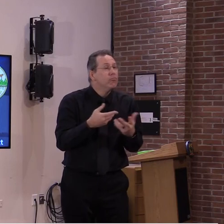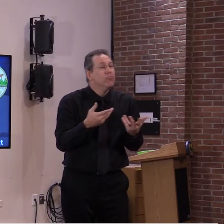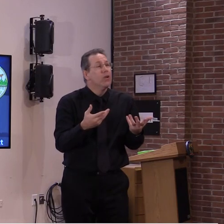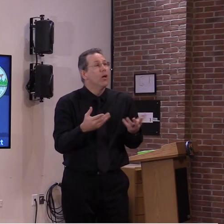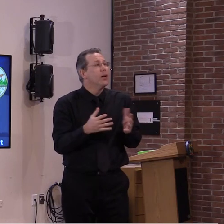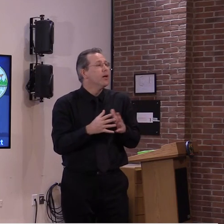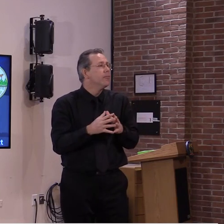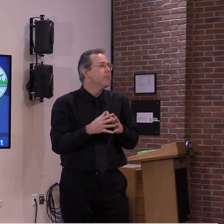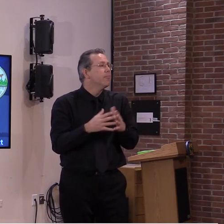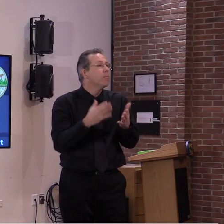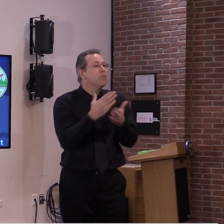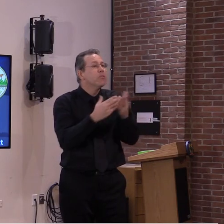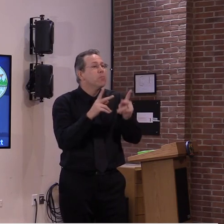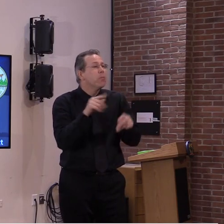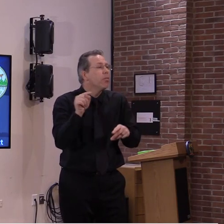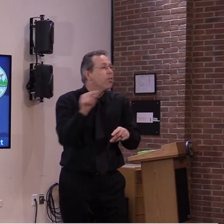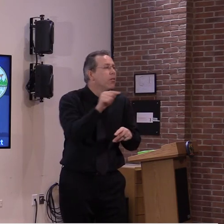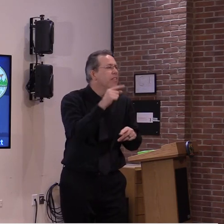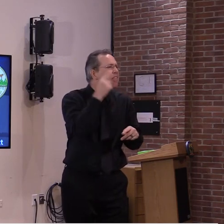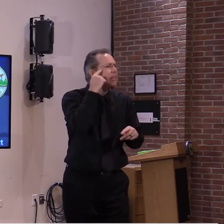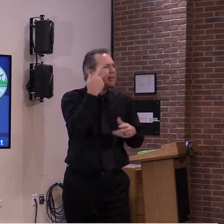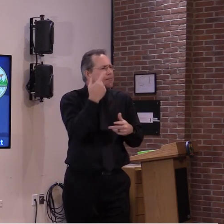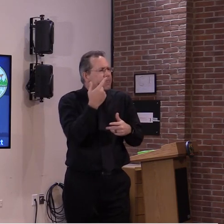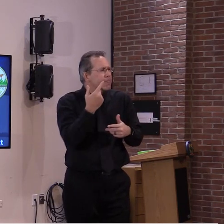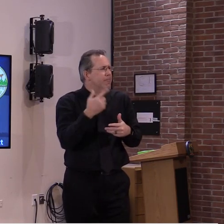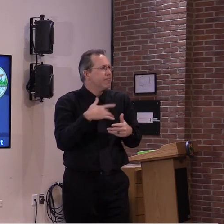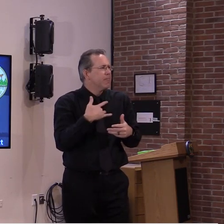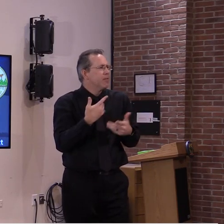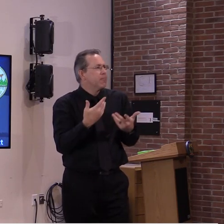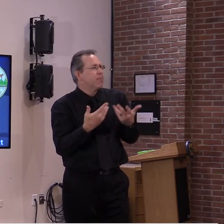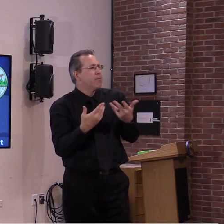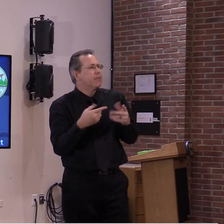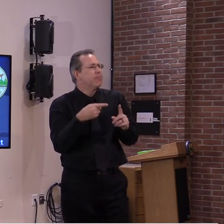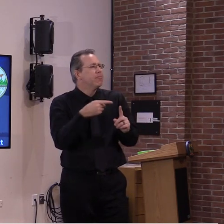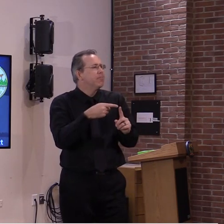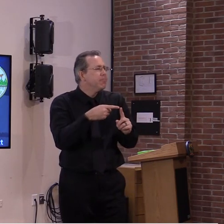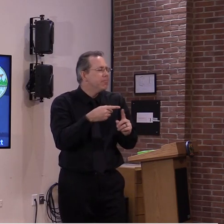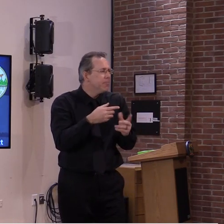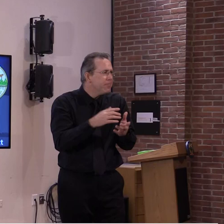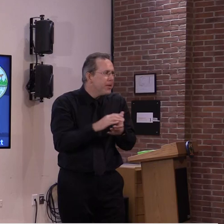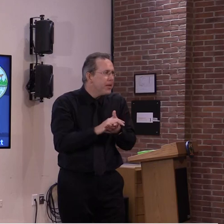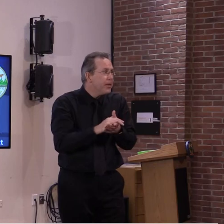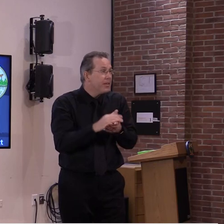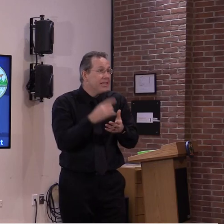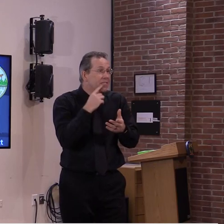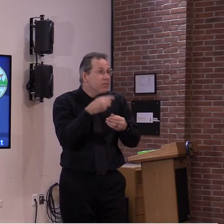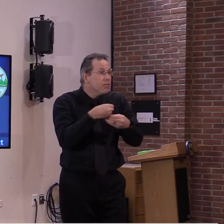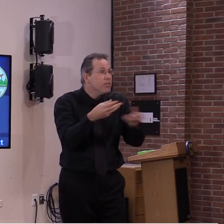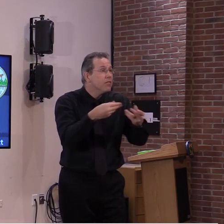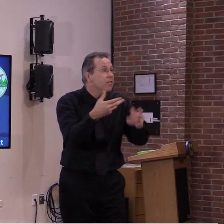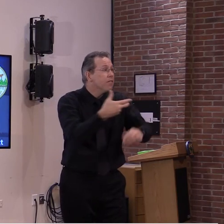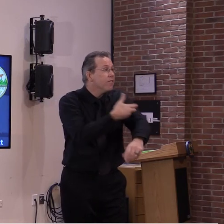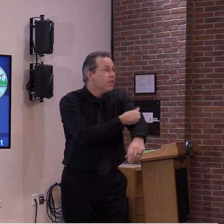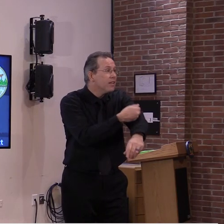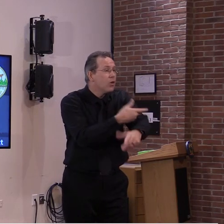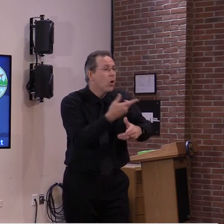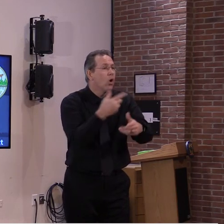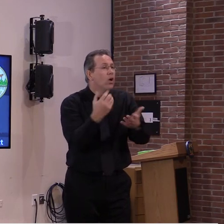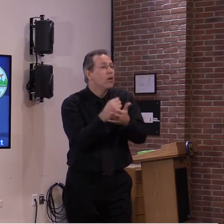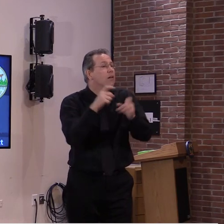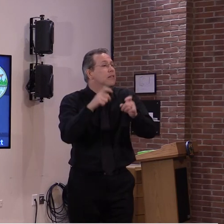if you give people access to nasal swabs and testing, that they would compile